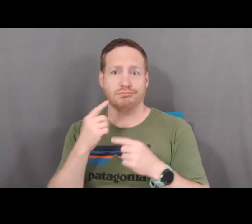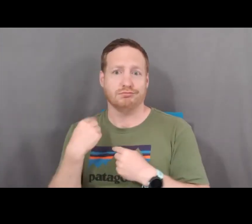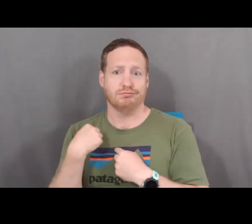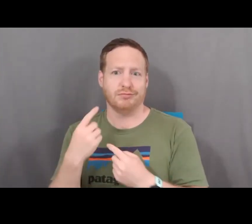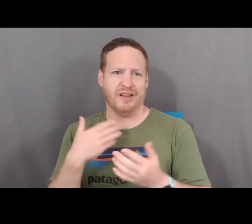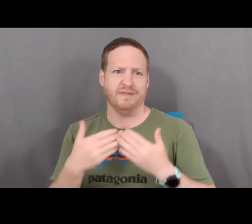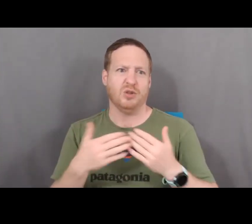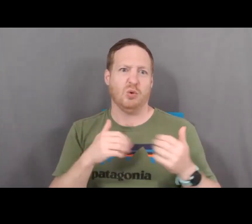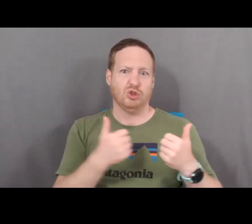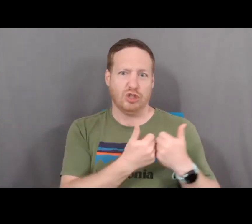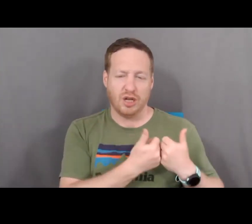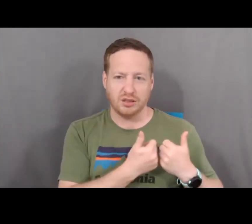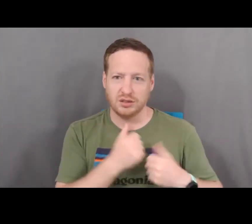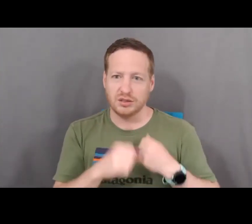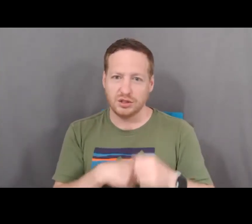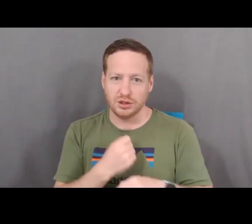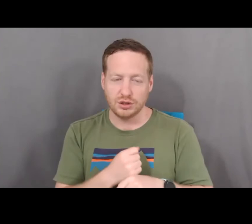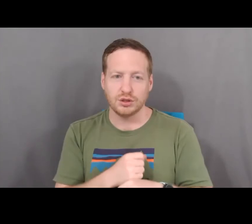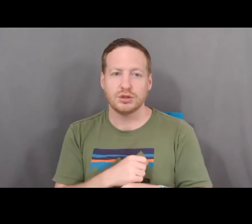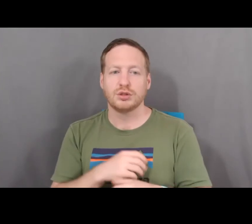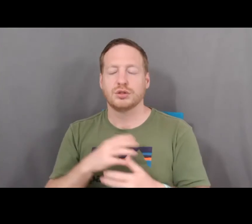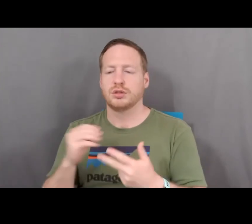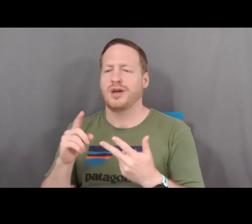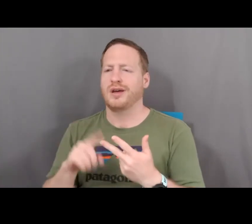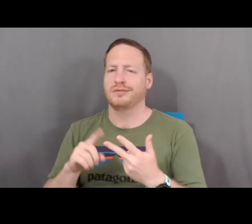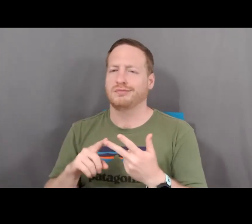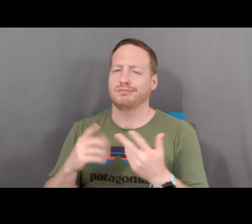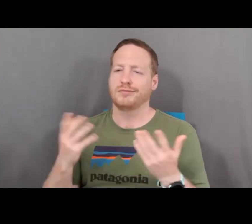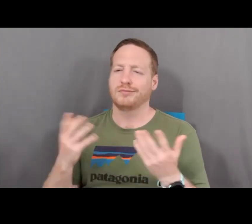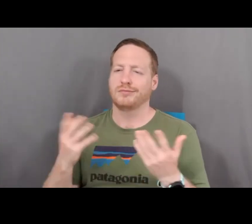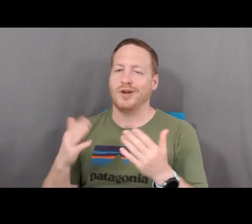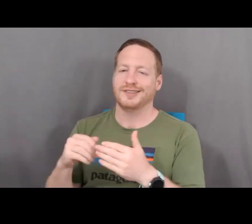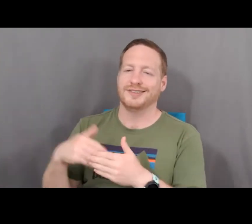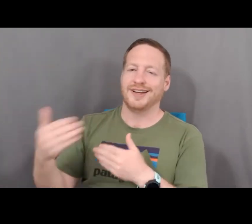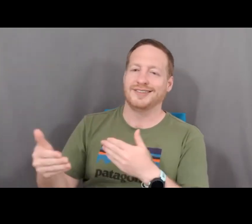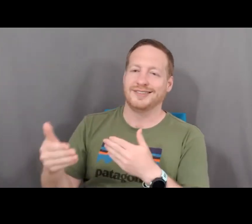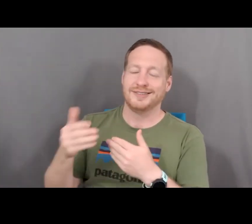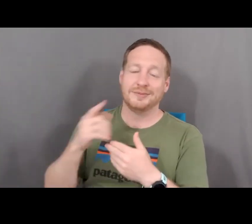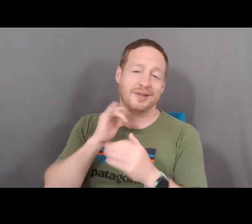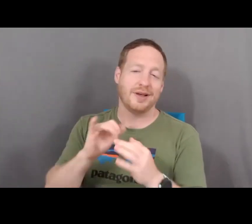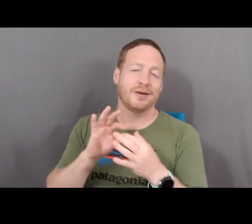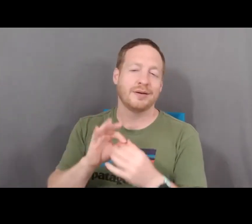our achievements and our challenges, even though it was a very challenging year. And then what's